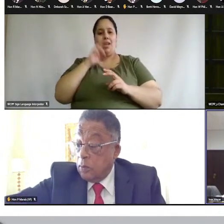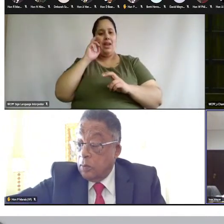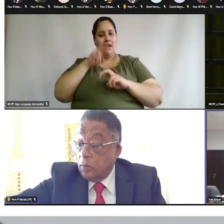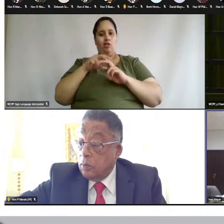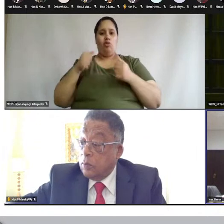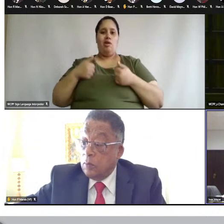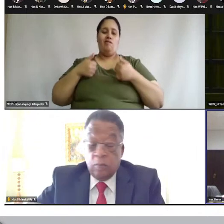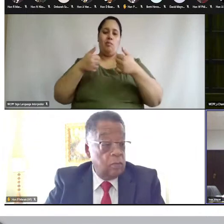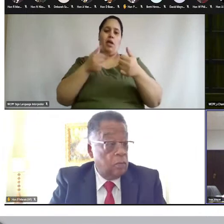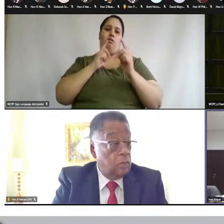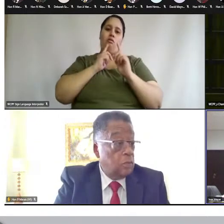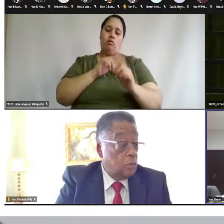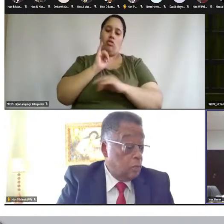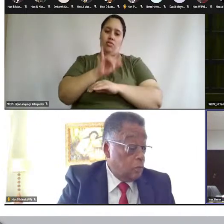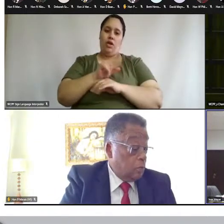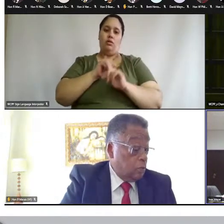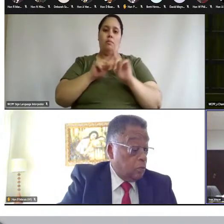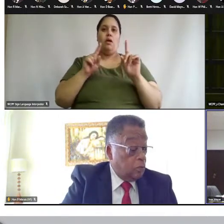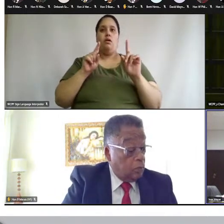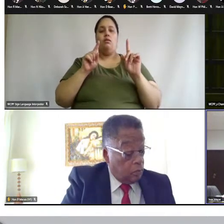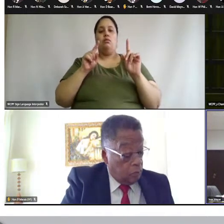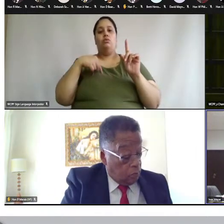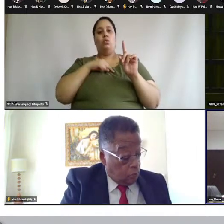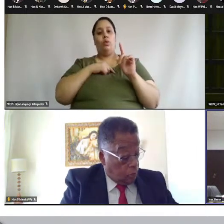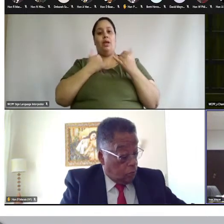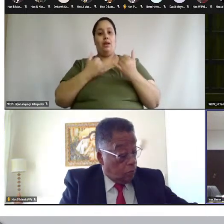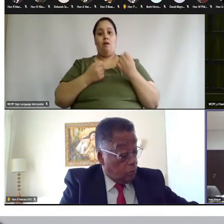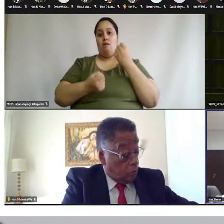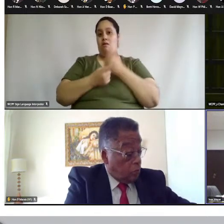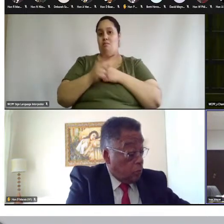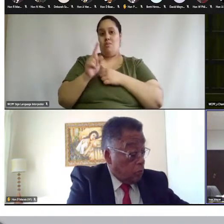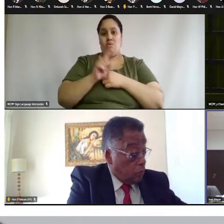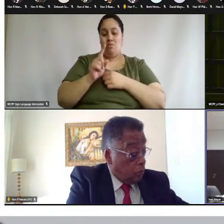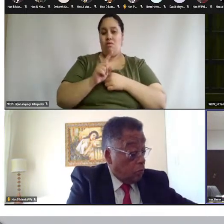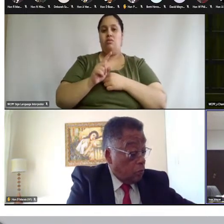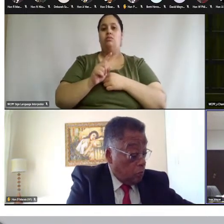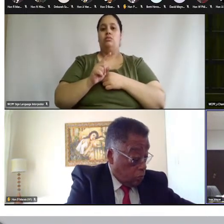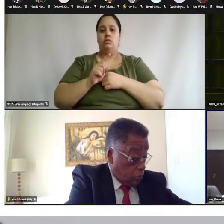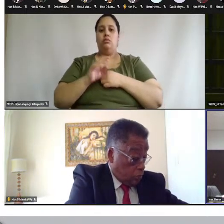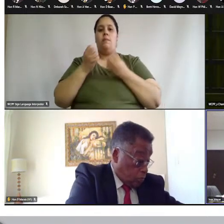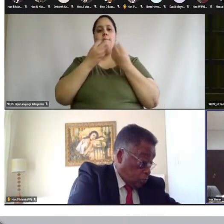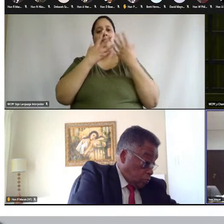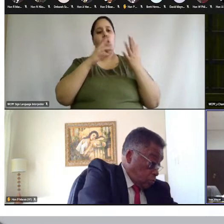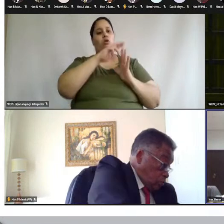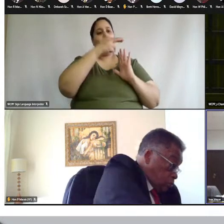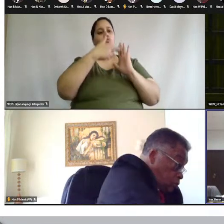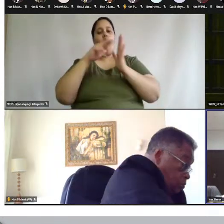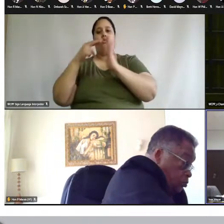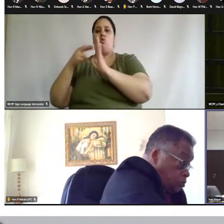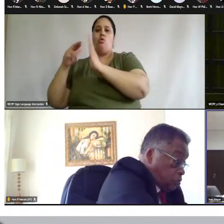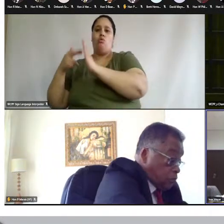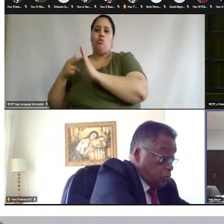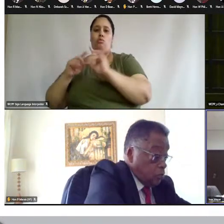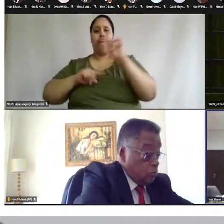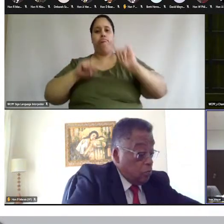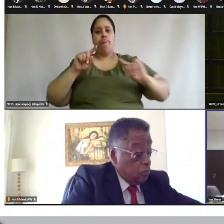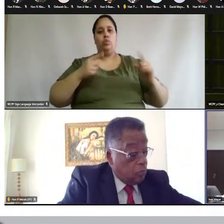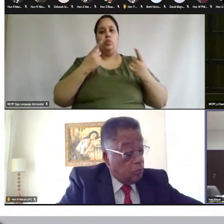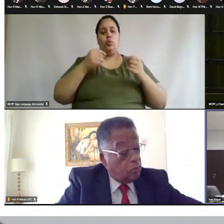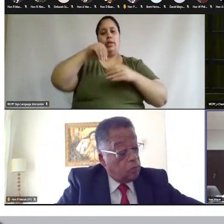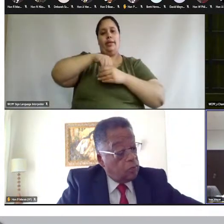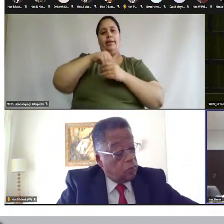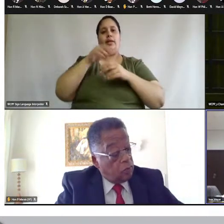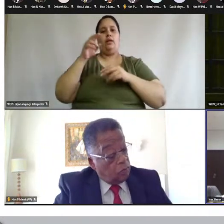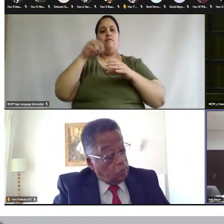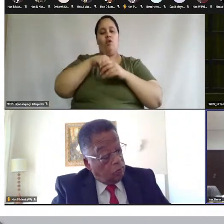of that particular answer. But what is happening? There's multiple role players involved in drought assessment. Firstly, there